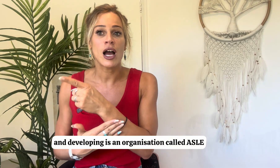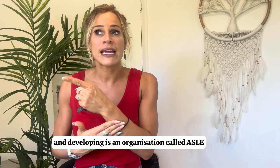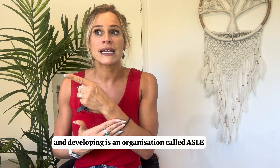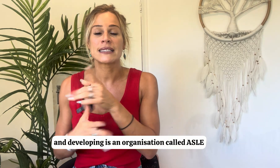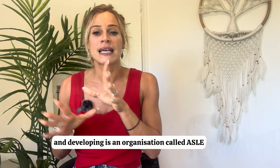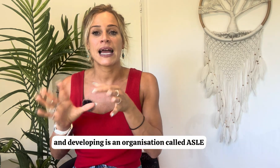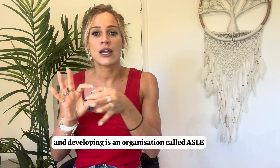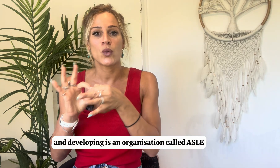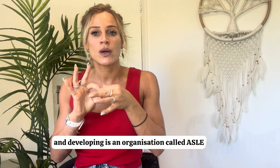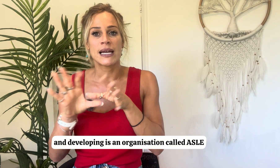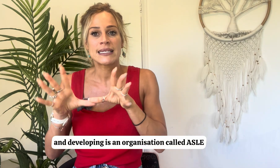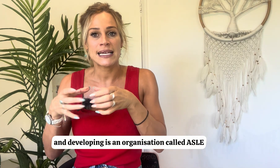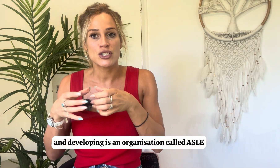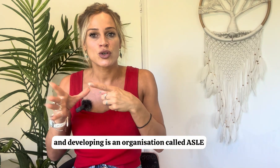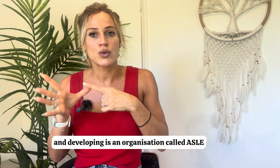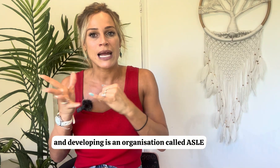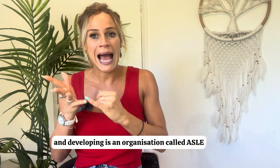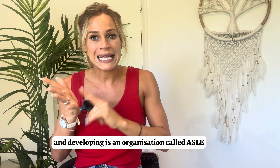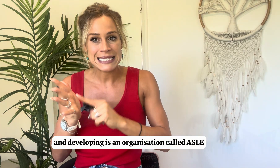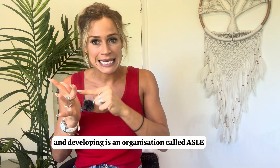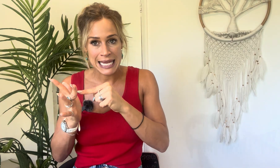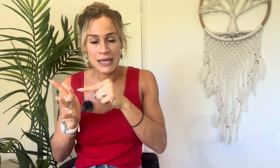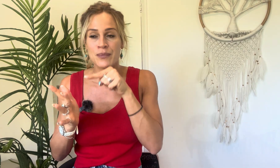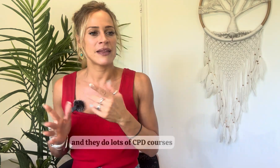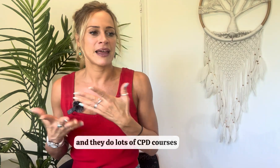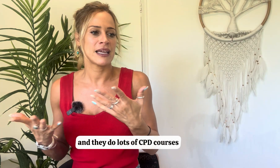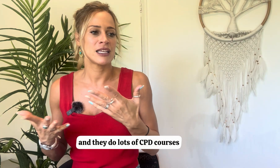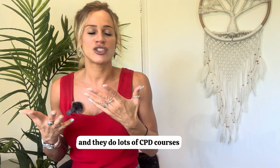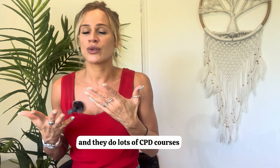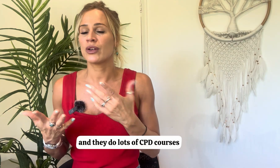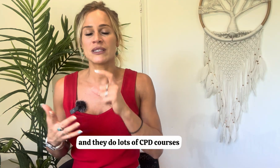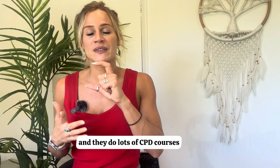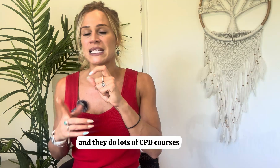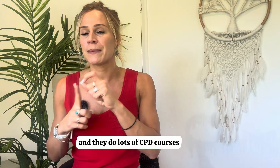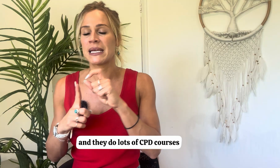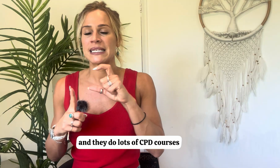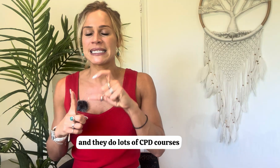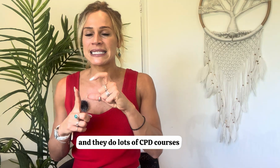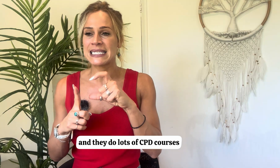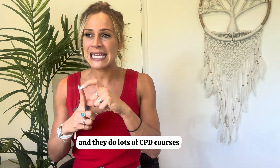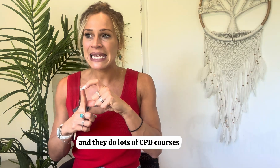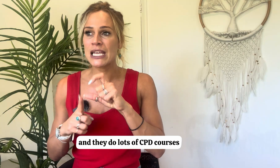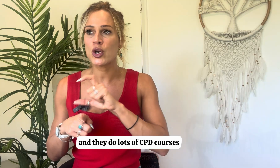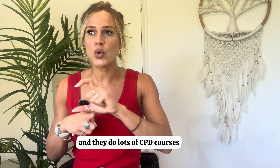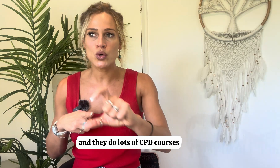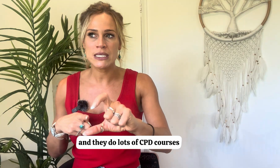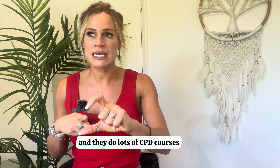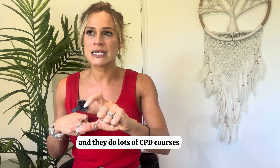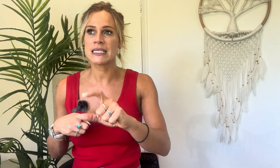is a organisation called ASLI, and they do lots of CPD courses